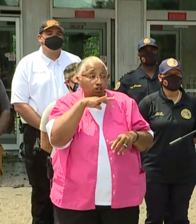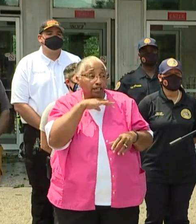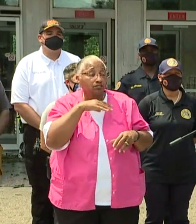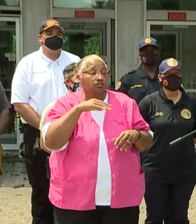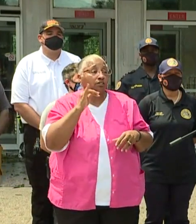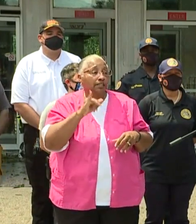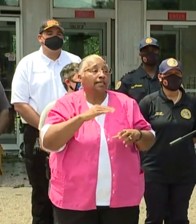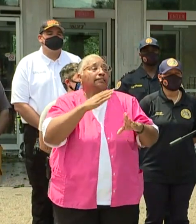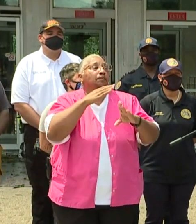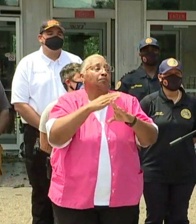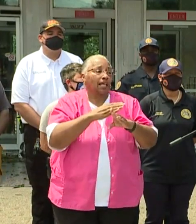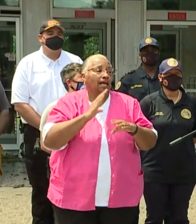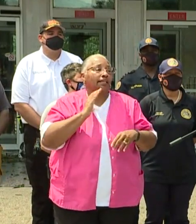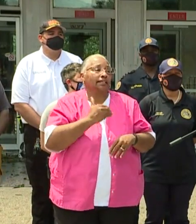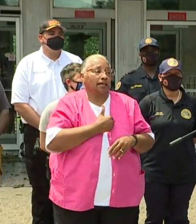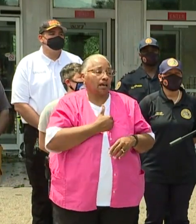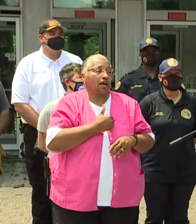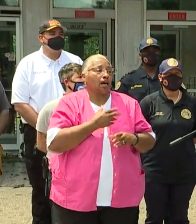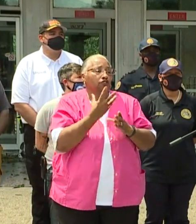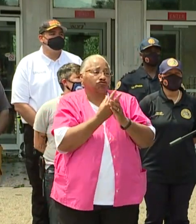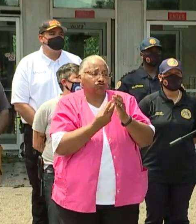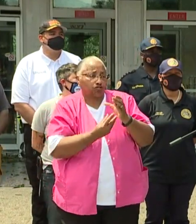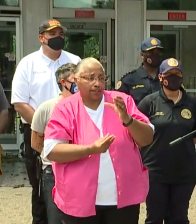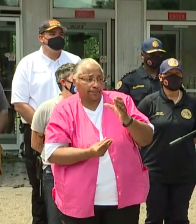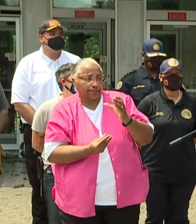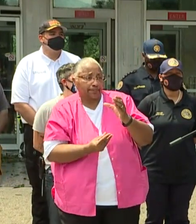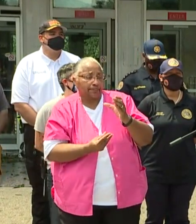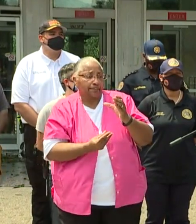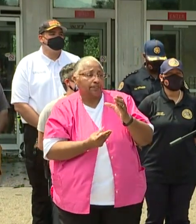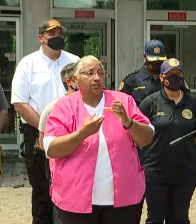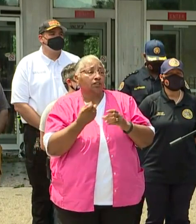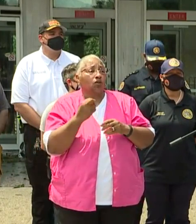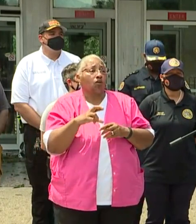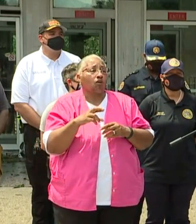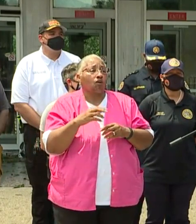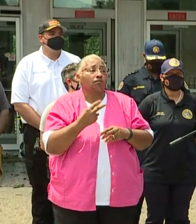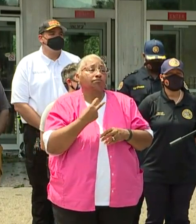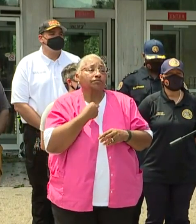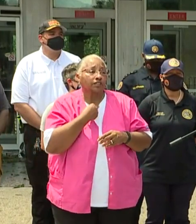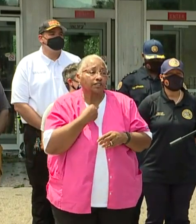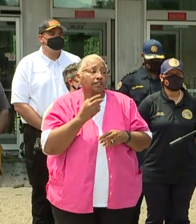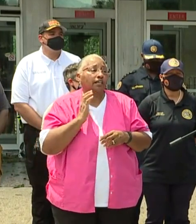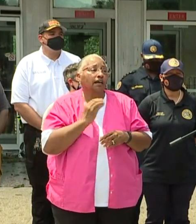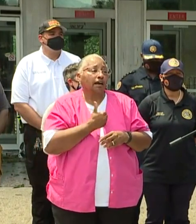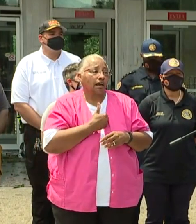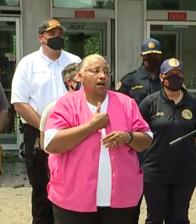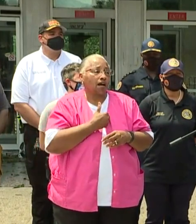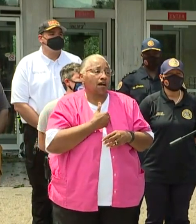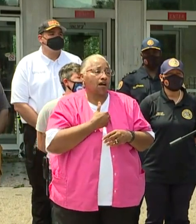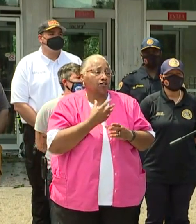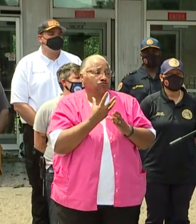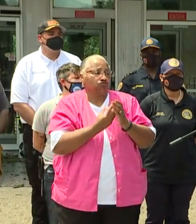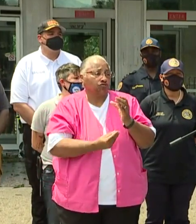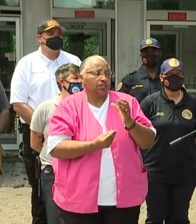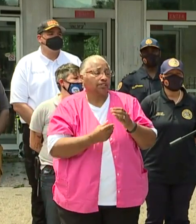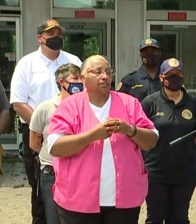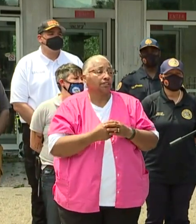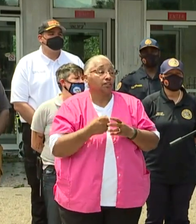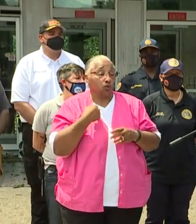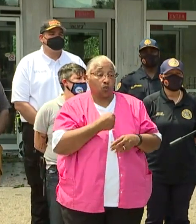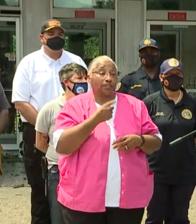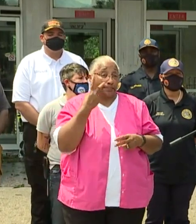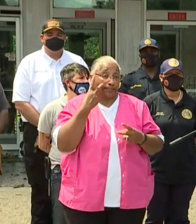it is blocking our drainage catch basins or clogging our subsurface drainage lines. That is what we are